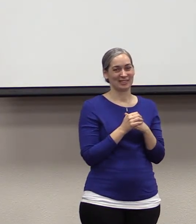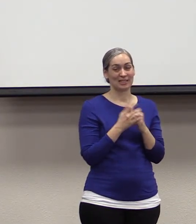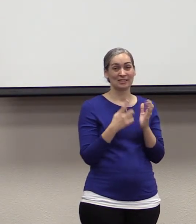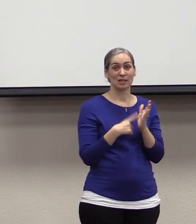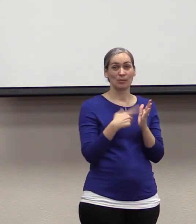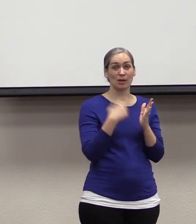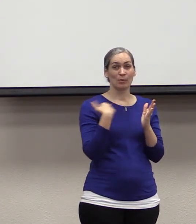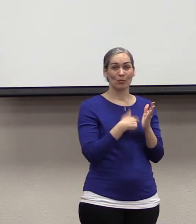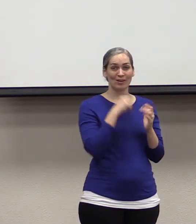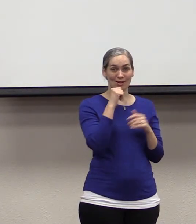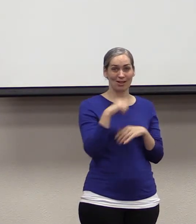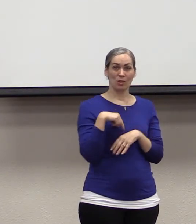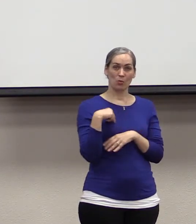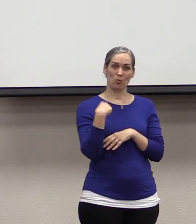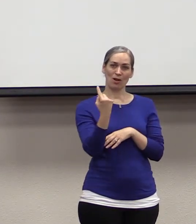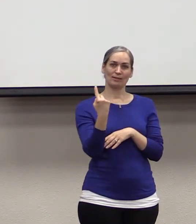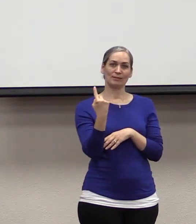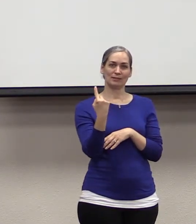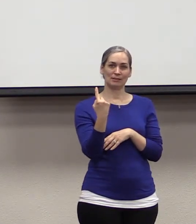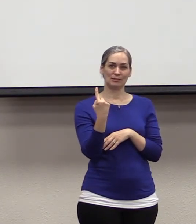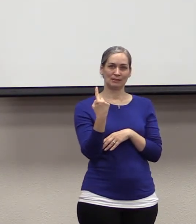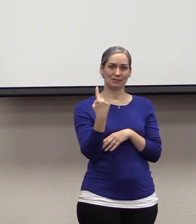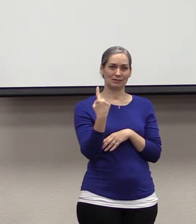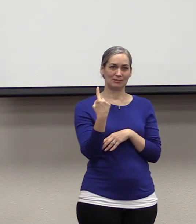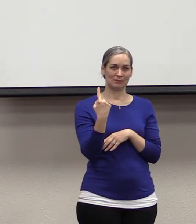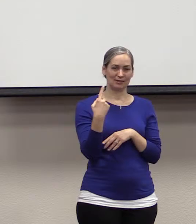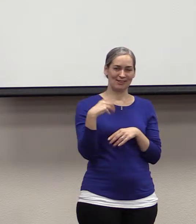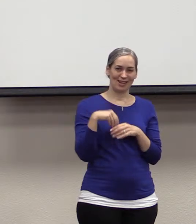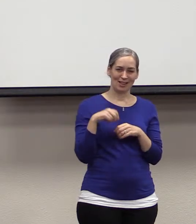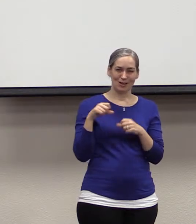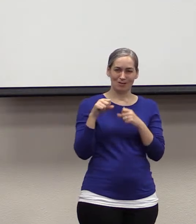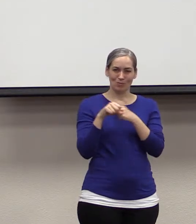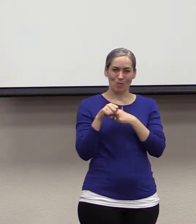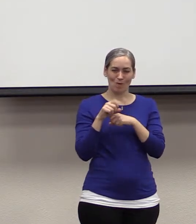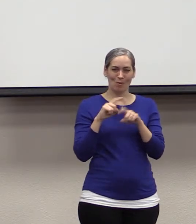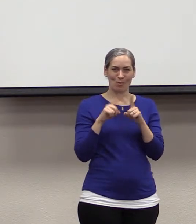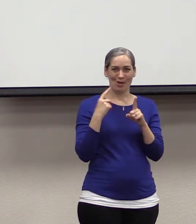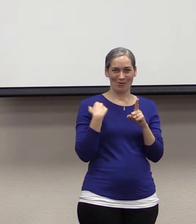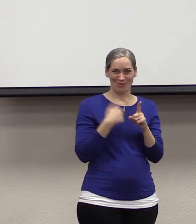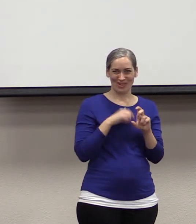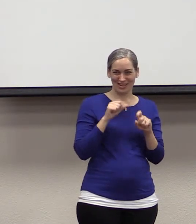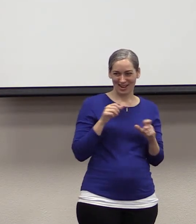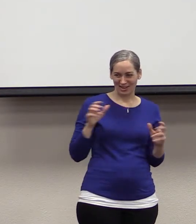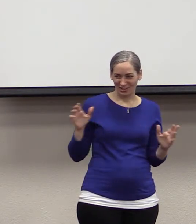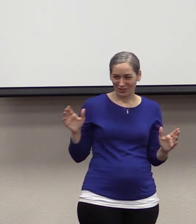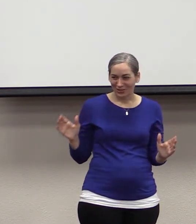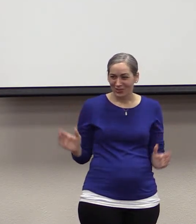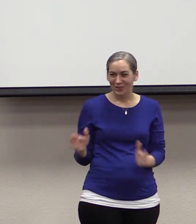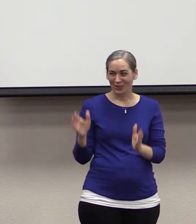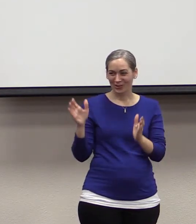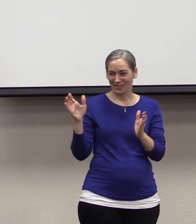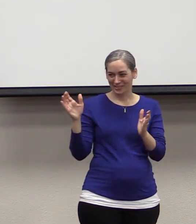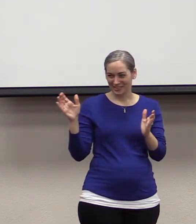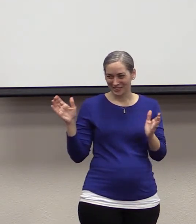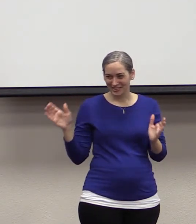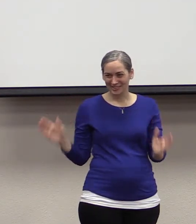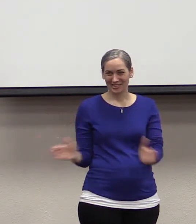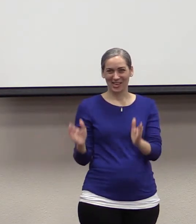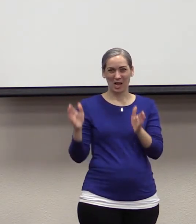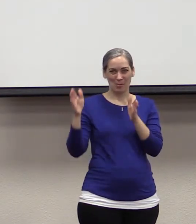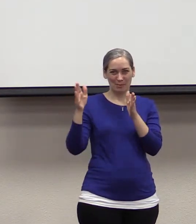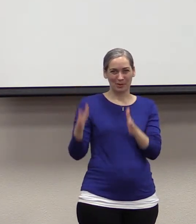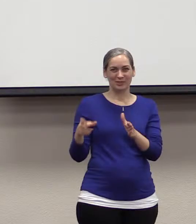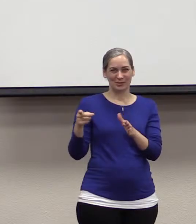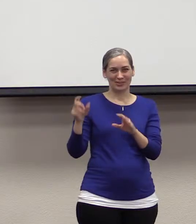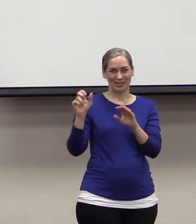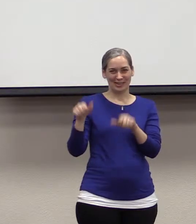Sometimes we are not the ones who are in the thick of it, but we can be the encouragement one needs to make it through